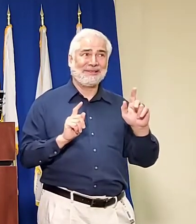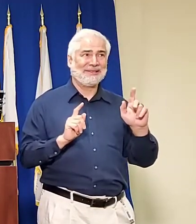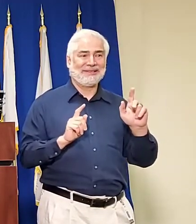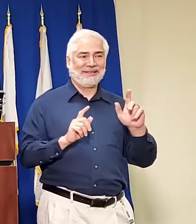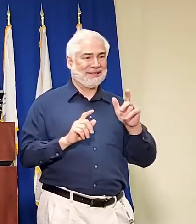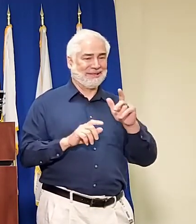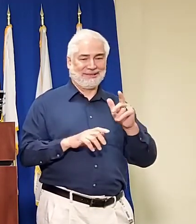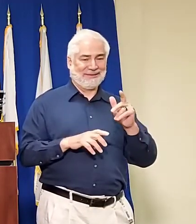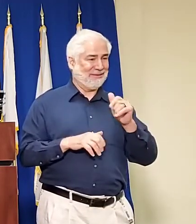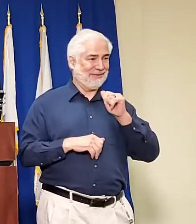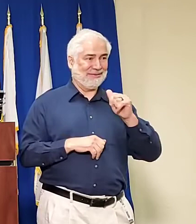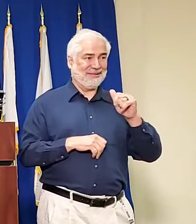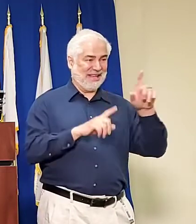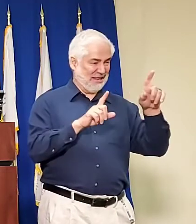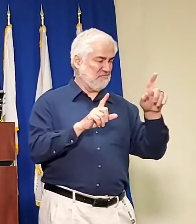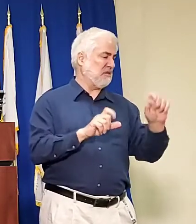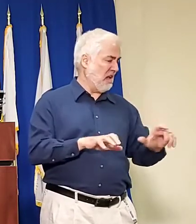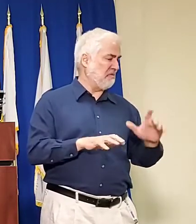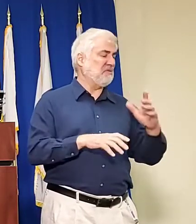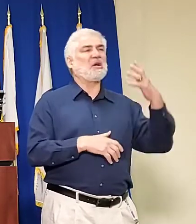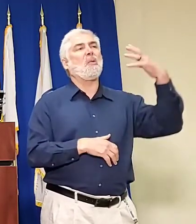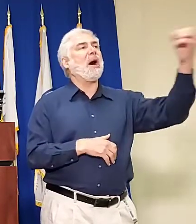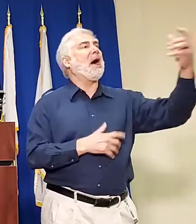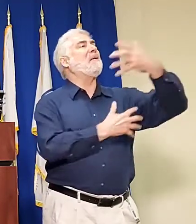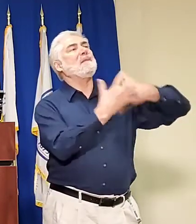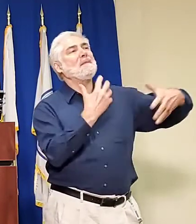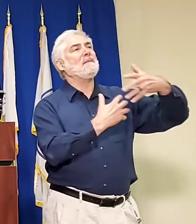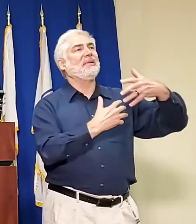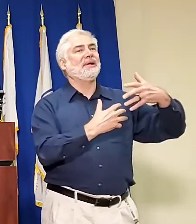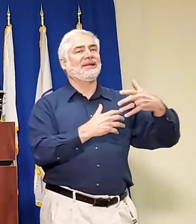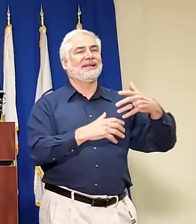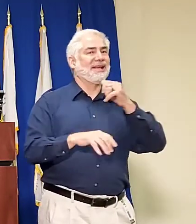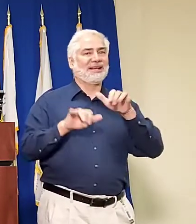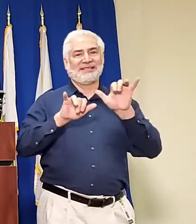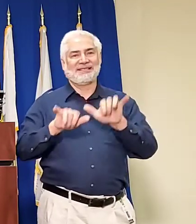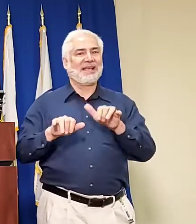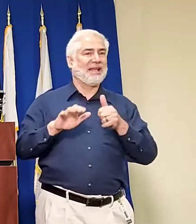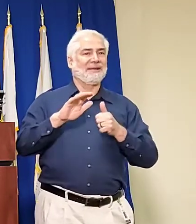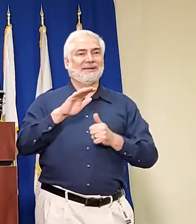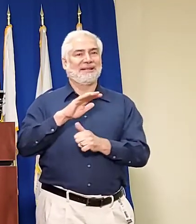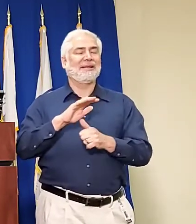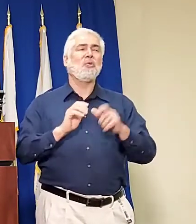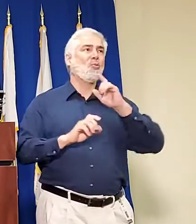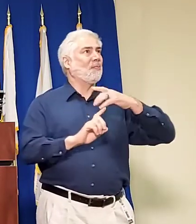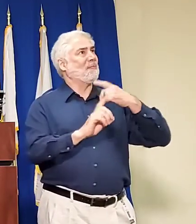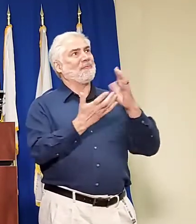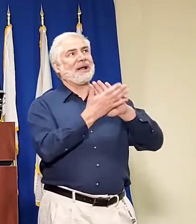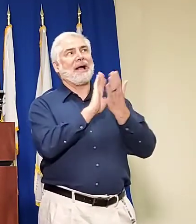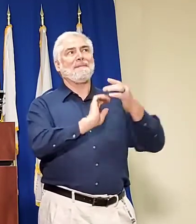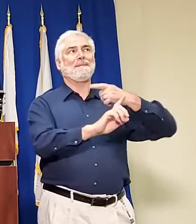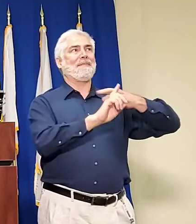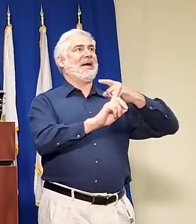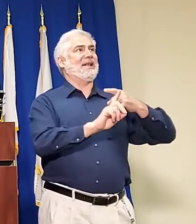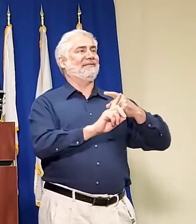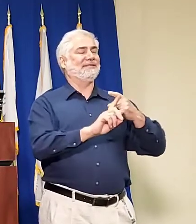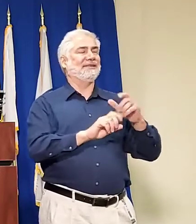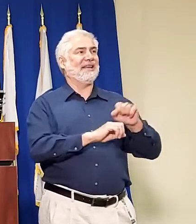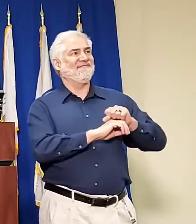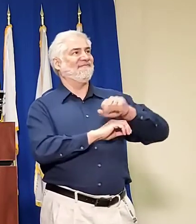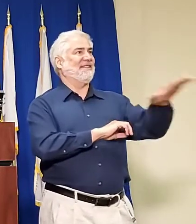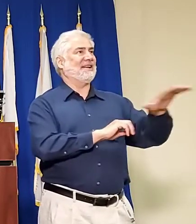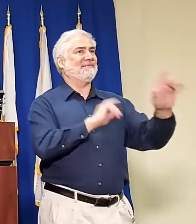not isolate during that time period and were positive. So it's really critical that all of us do our